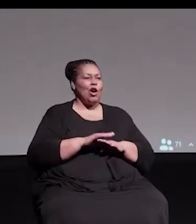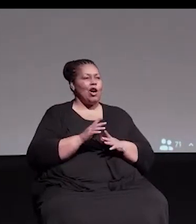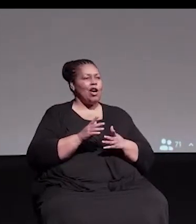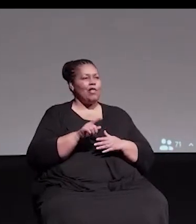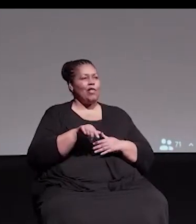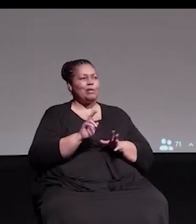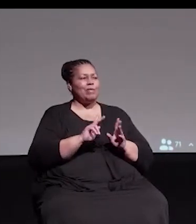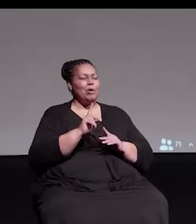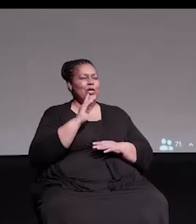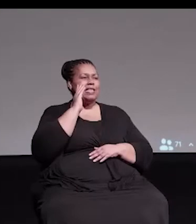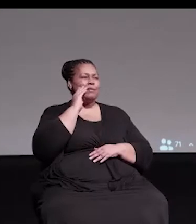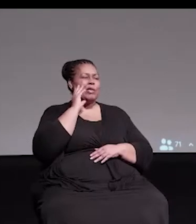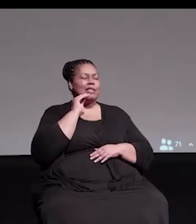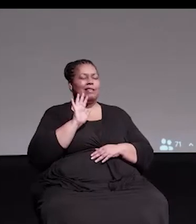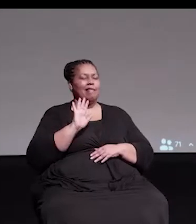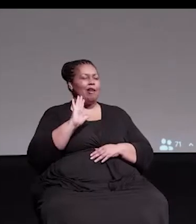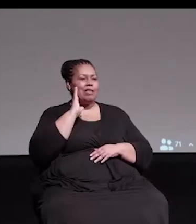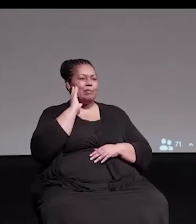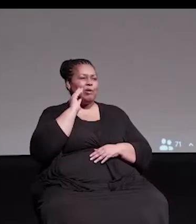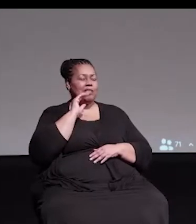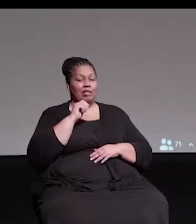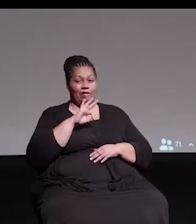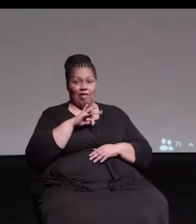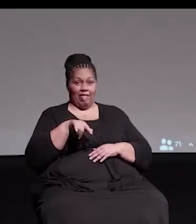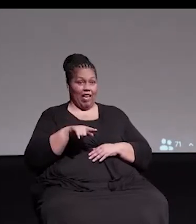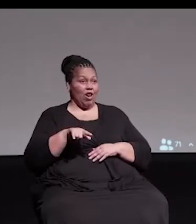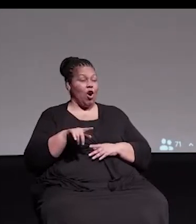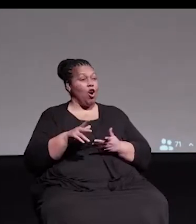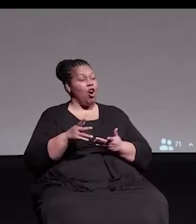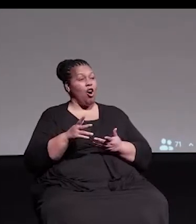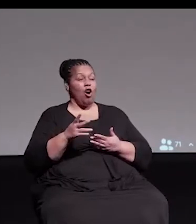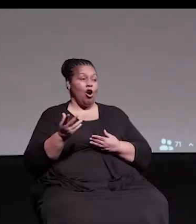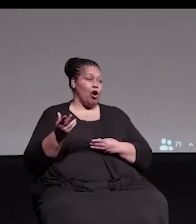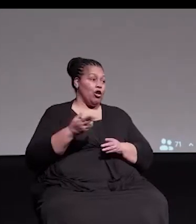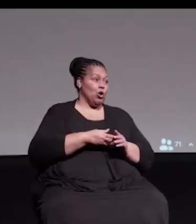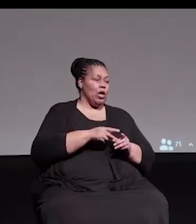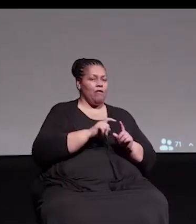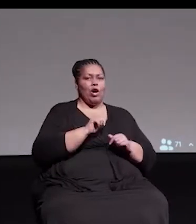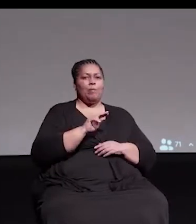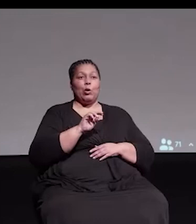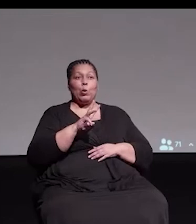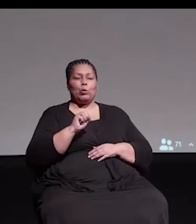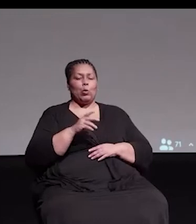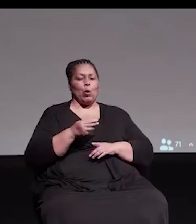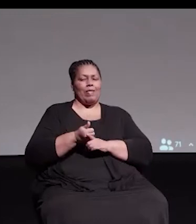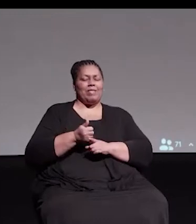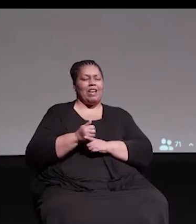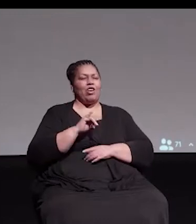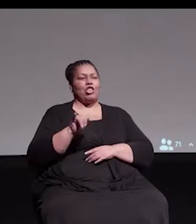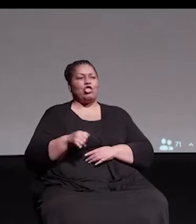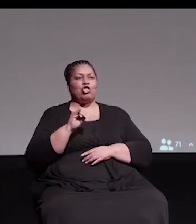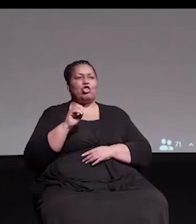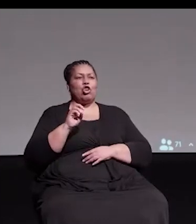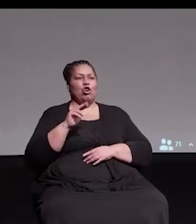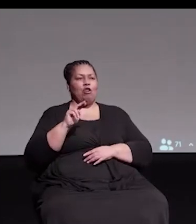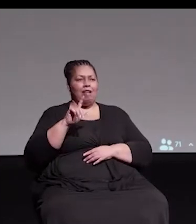those people's experience. Like, if they're coming over from news, or maybe they're journalists who are first time